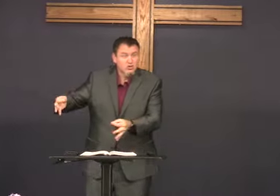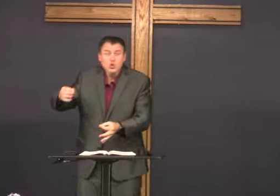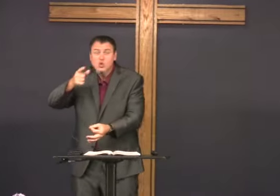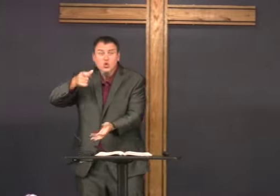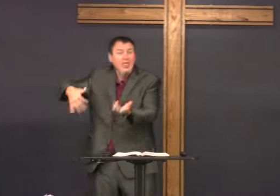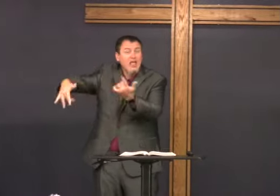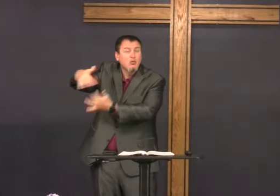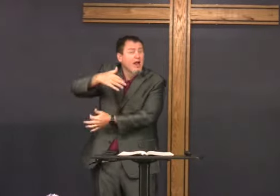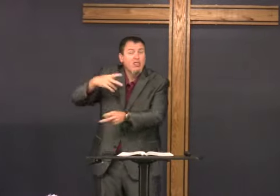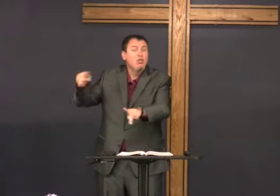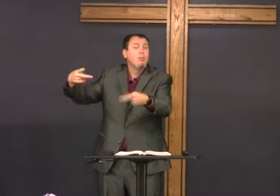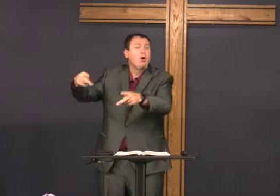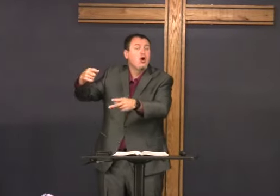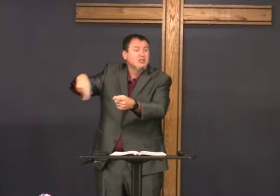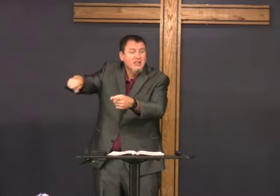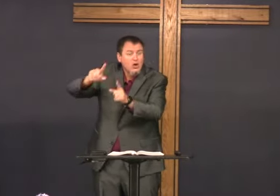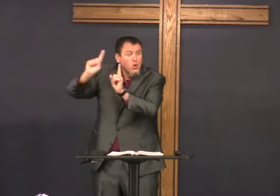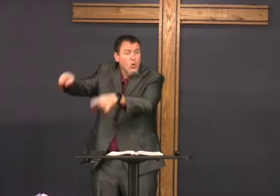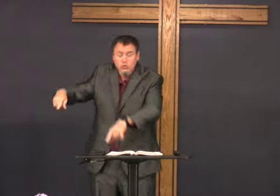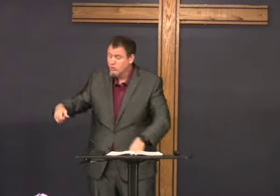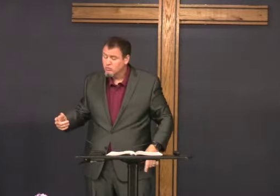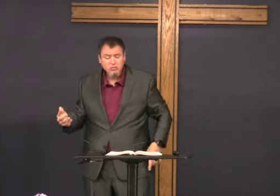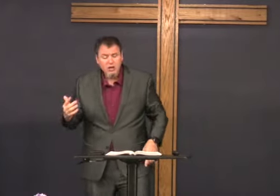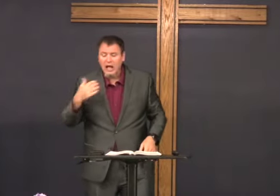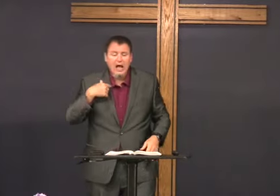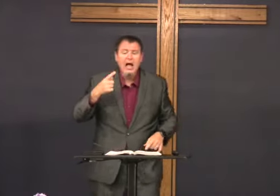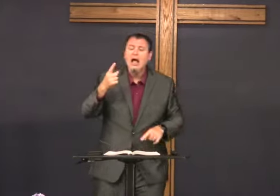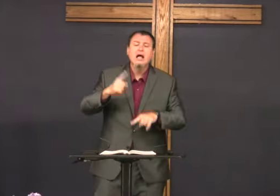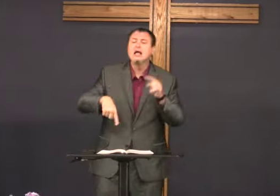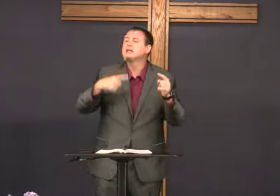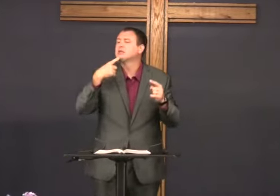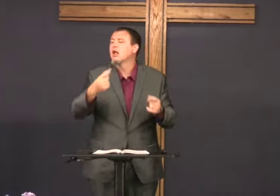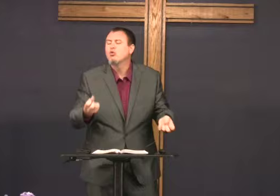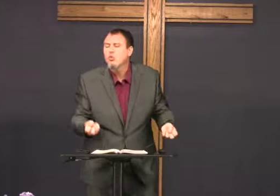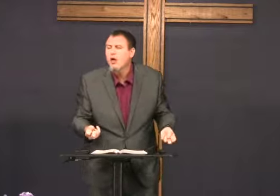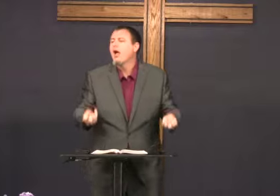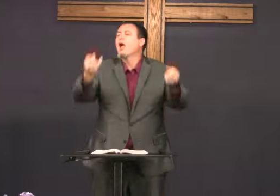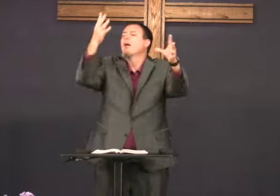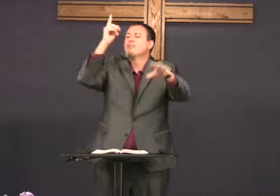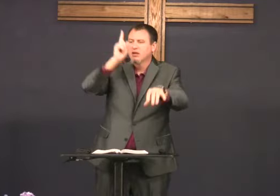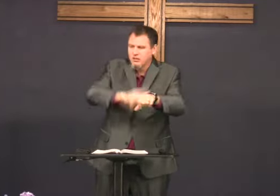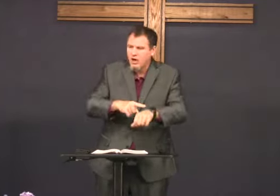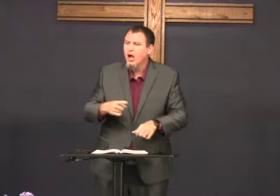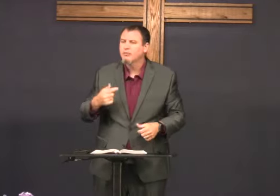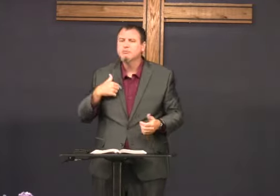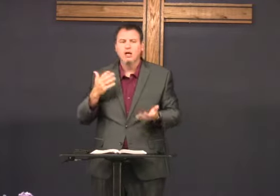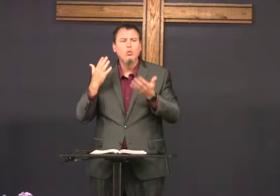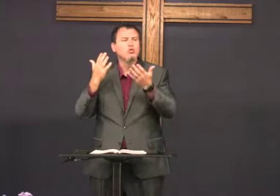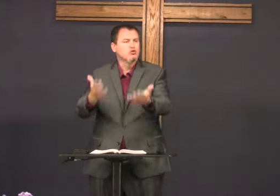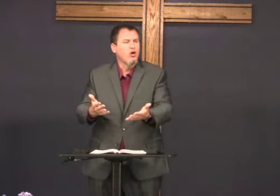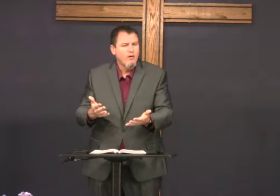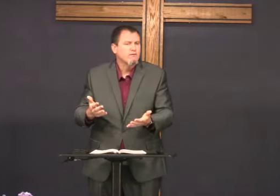I saw the decisions that they made, who they hung out with at parties, and I can't tell you how many